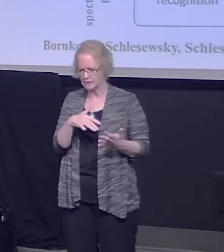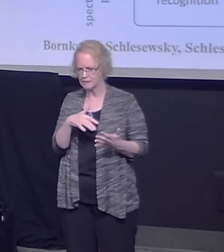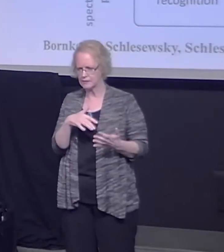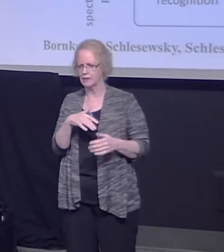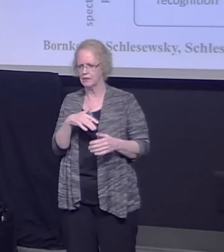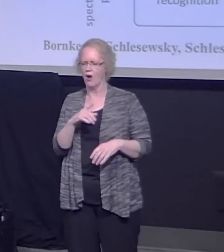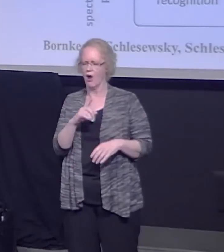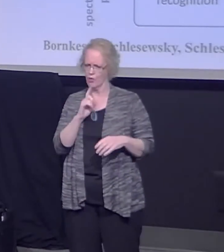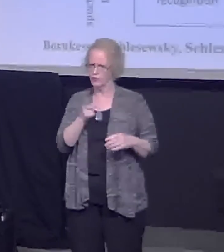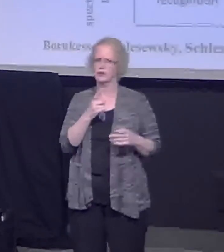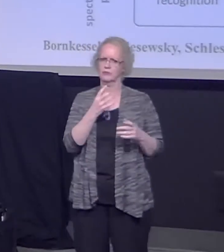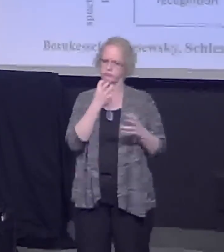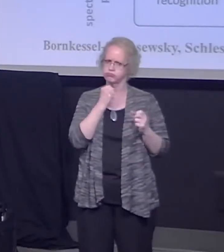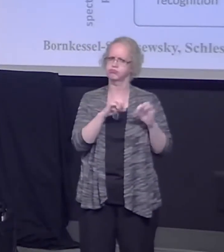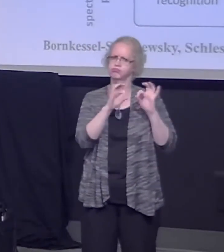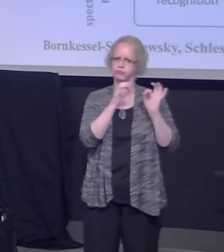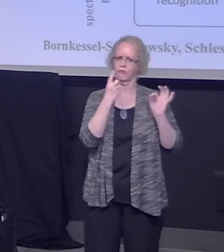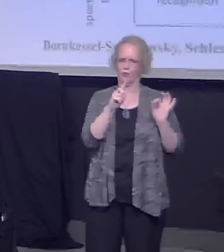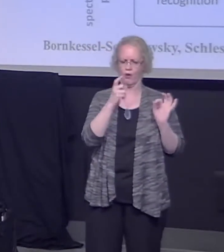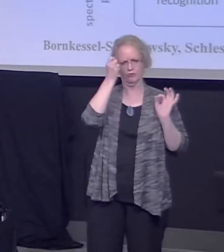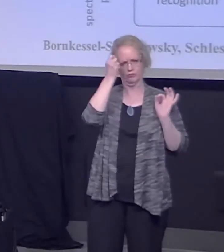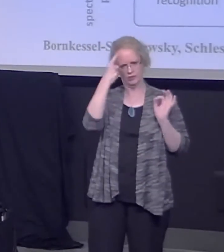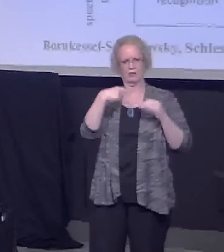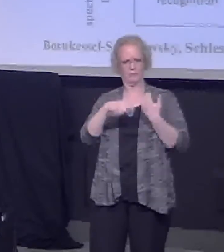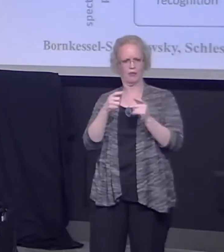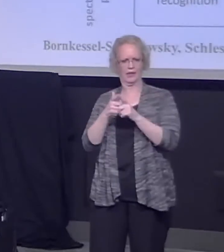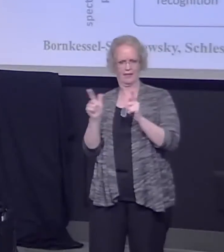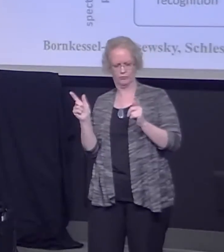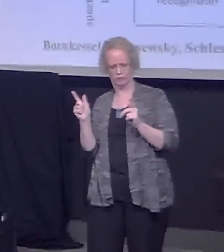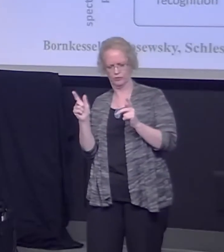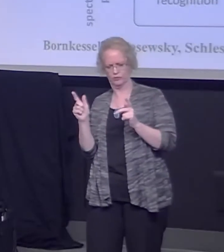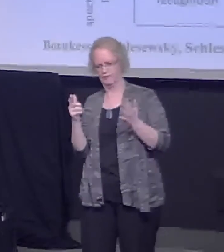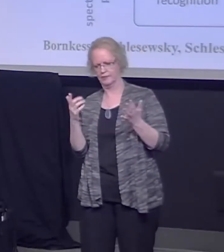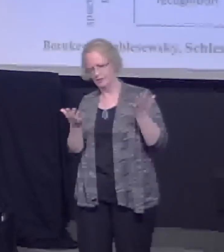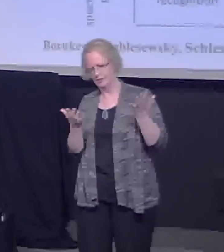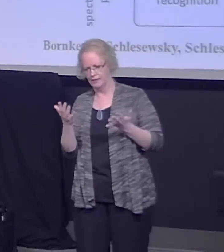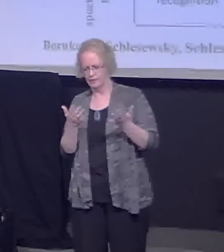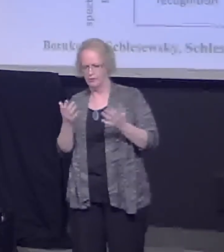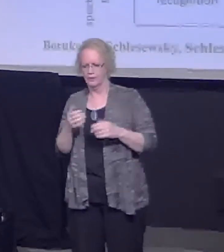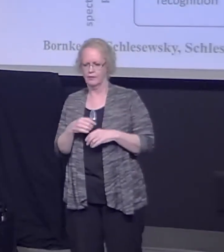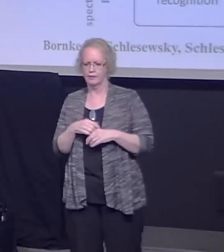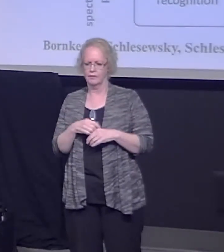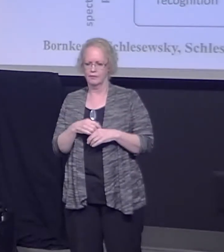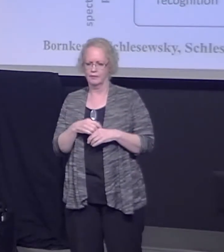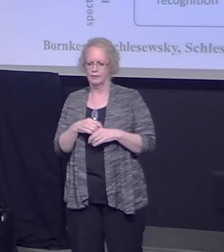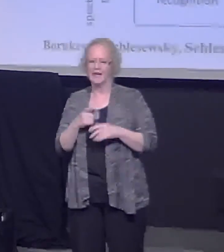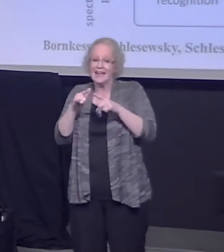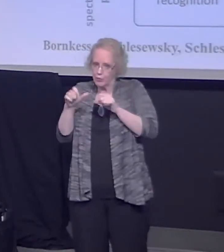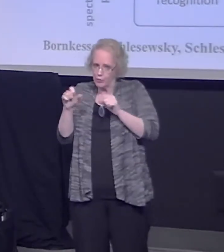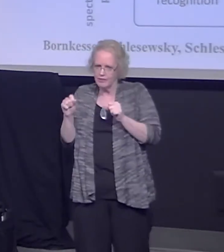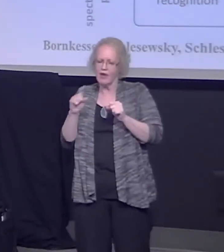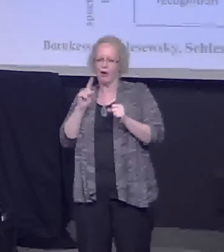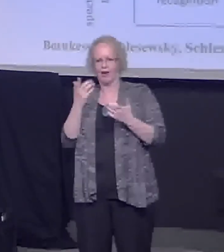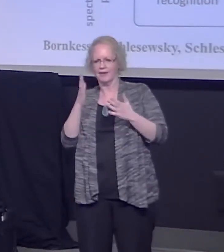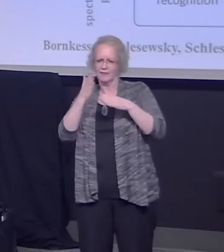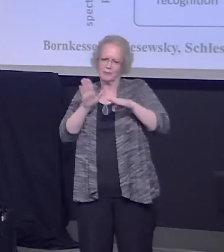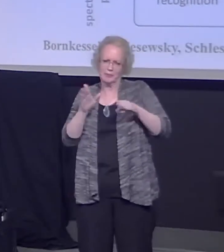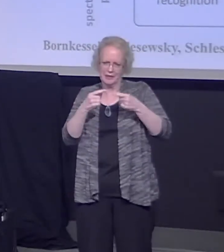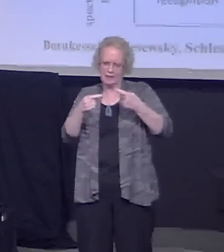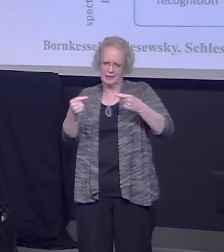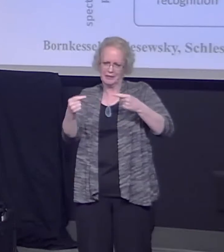understanding language. Linguists are kind of split in their opinion about the value of these animal models, and I